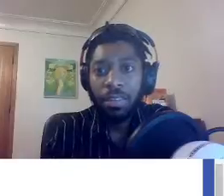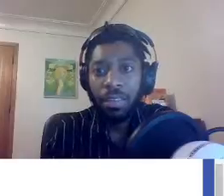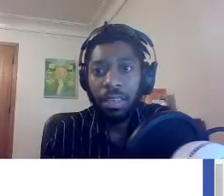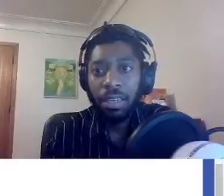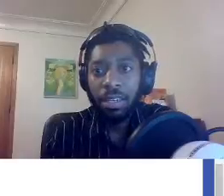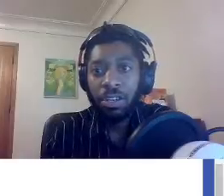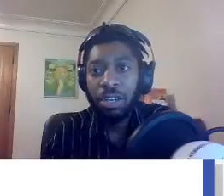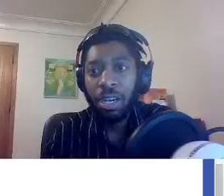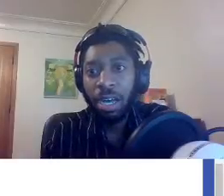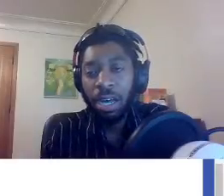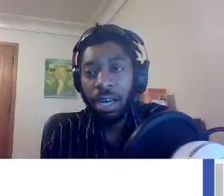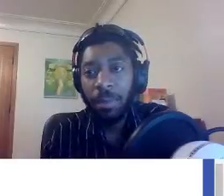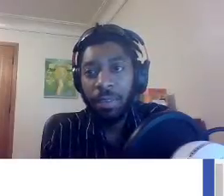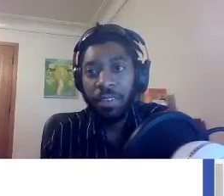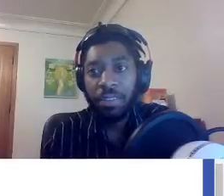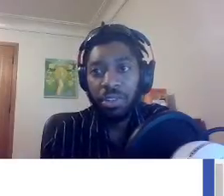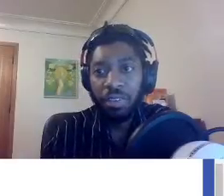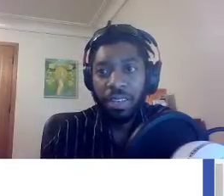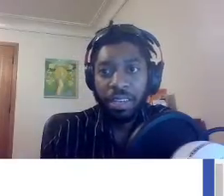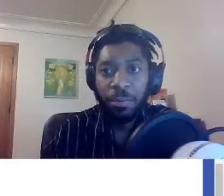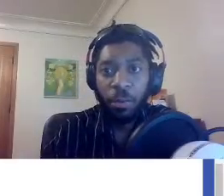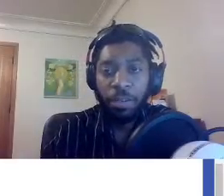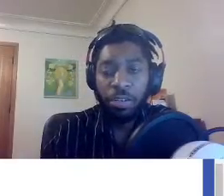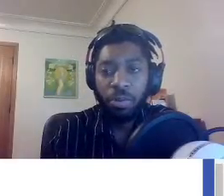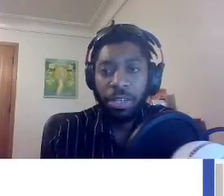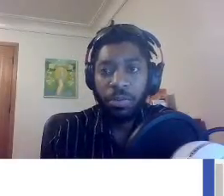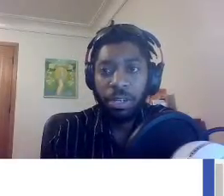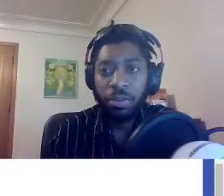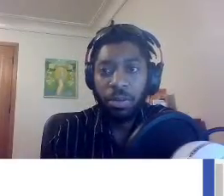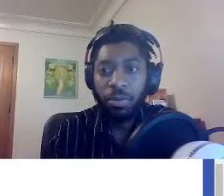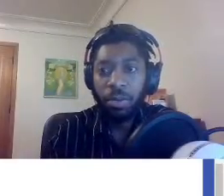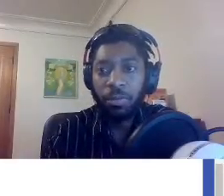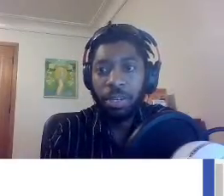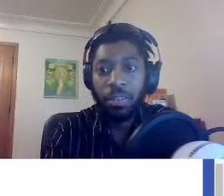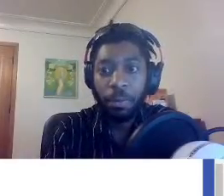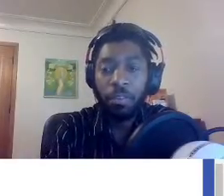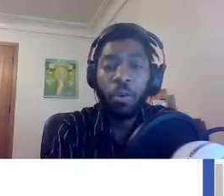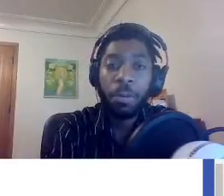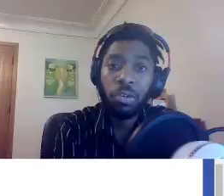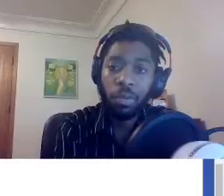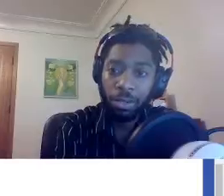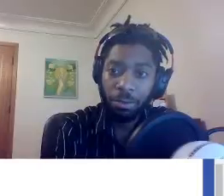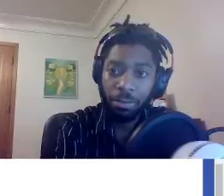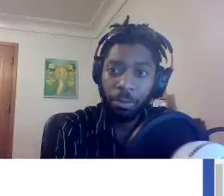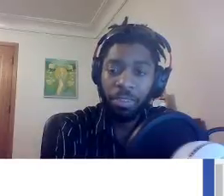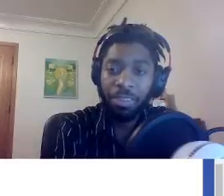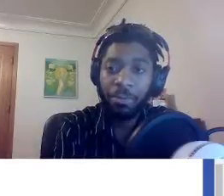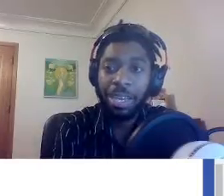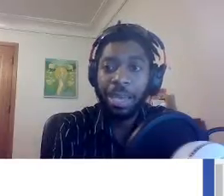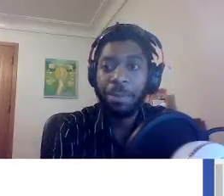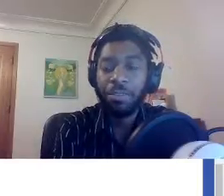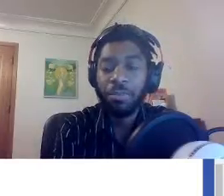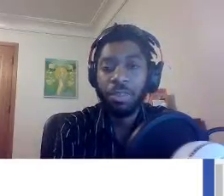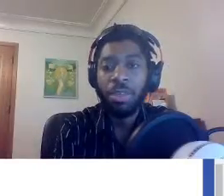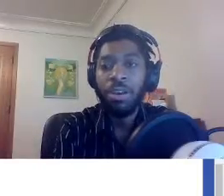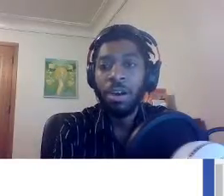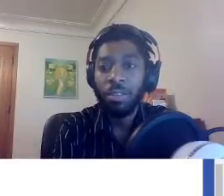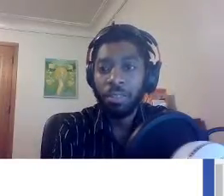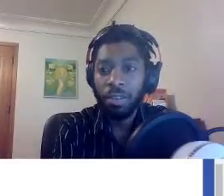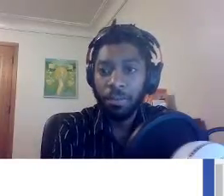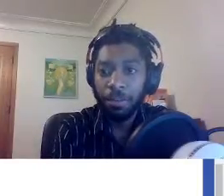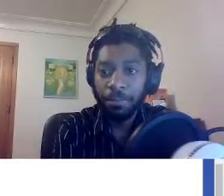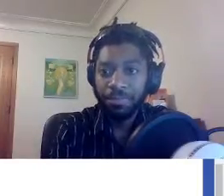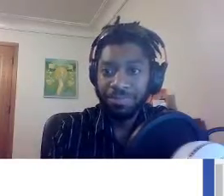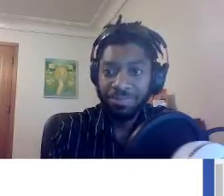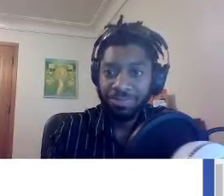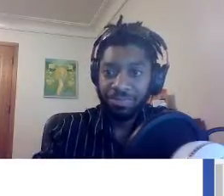Let's see, Nadir. Is the Allegiant Stadium opened in 2020 or 2021? It's supposed to open in 2020, but we'll see what happens with all this